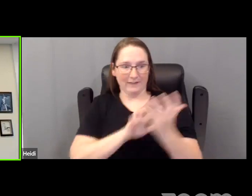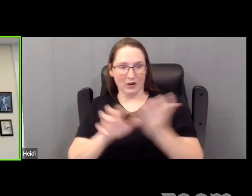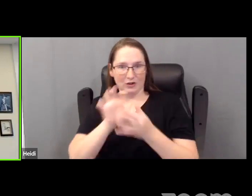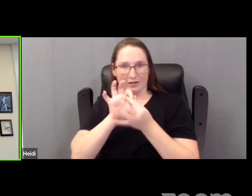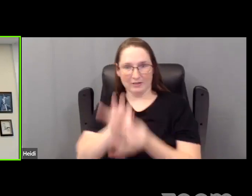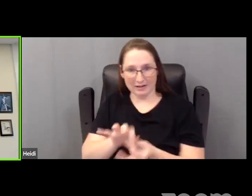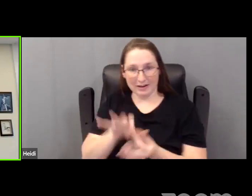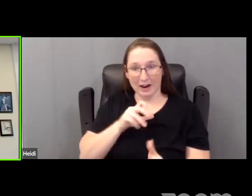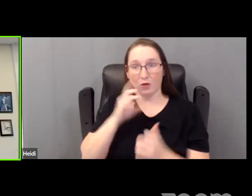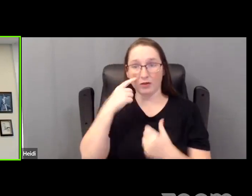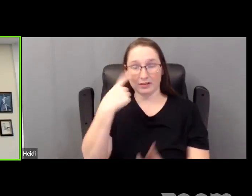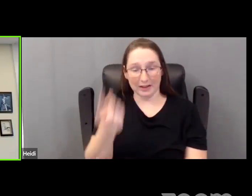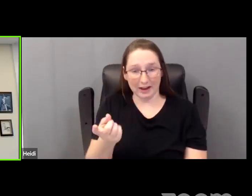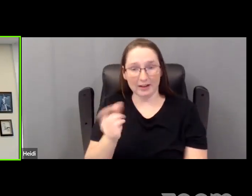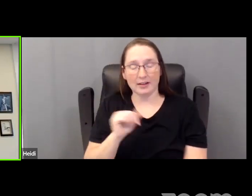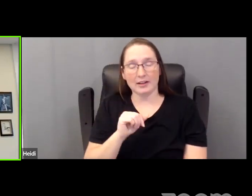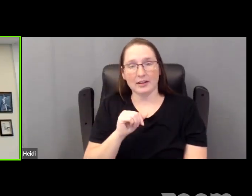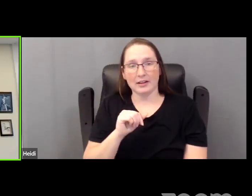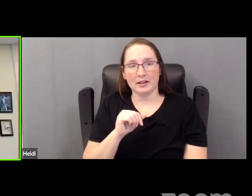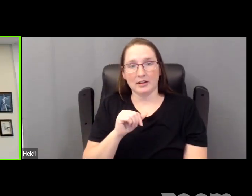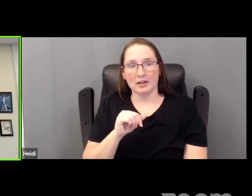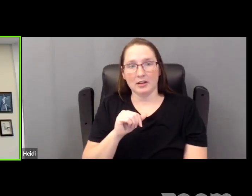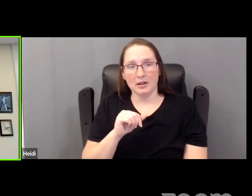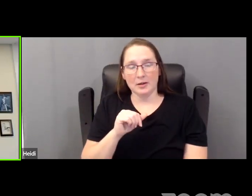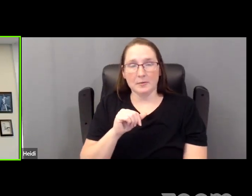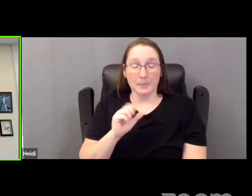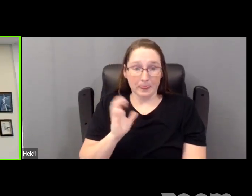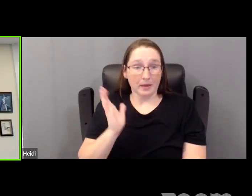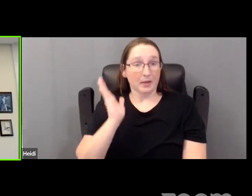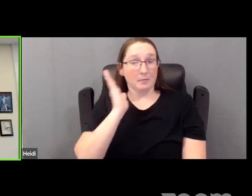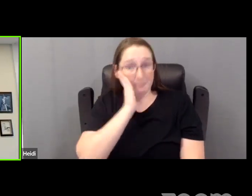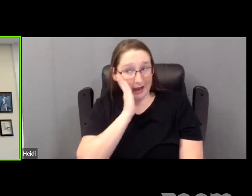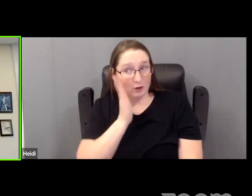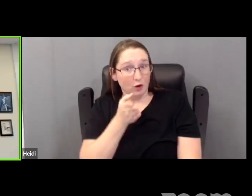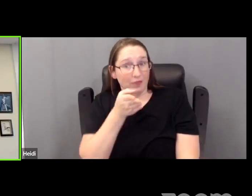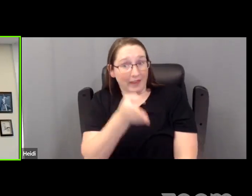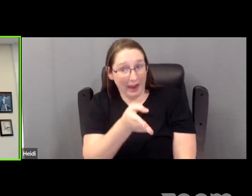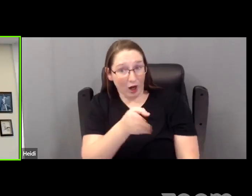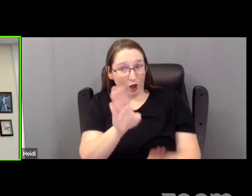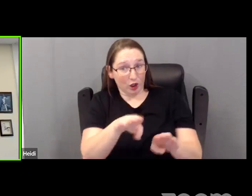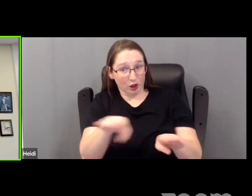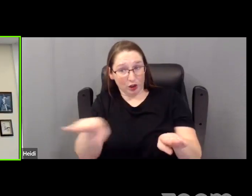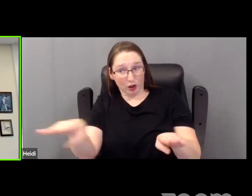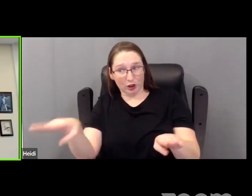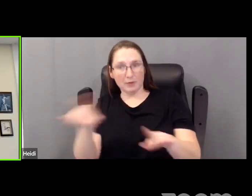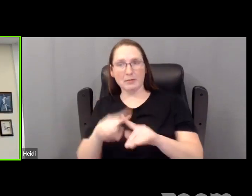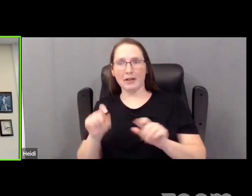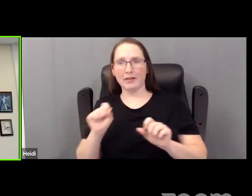say this, that while the beds are there, the capacity to